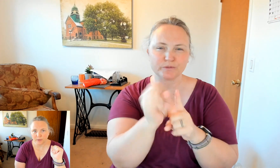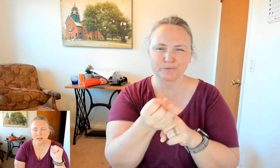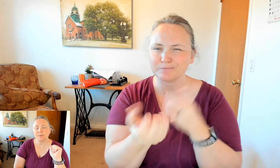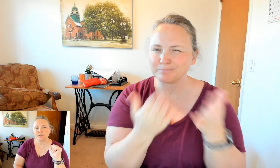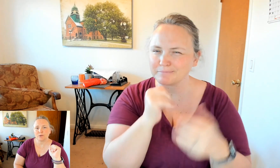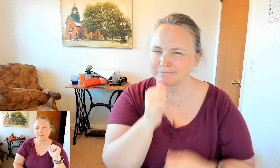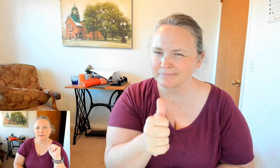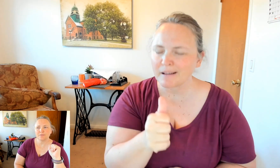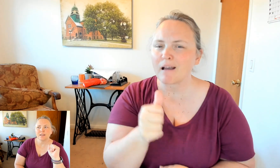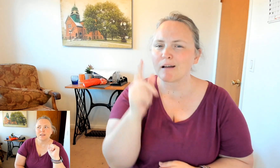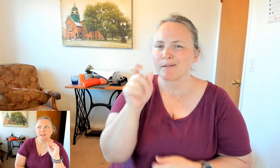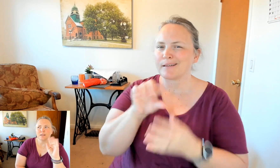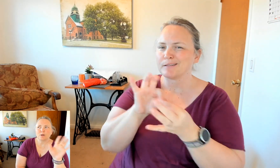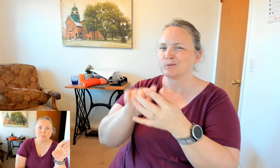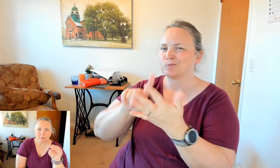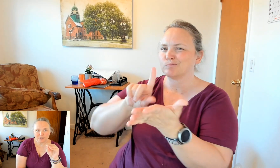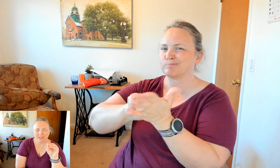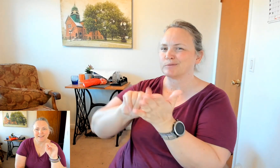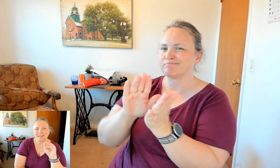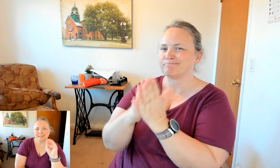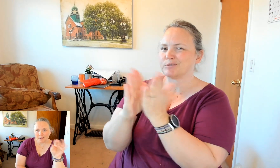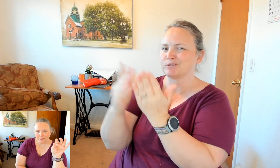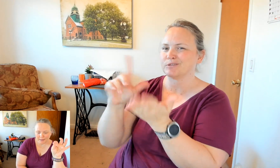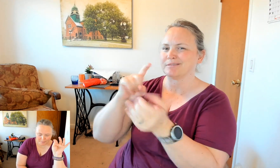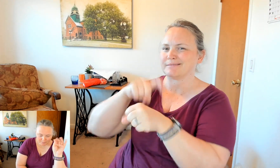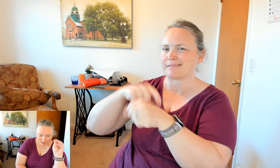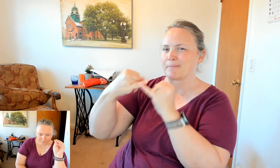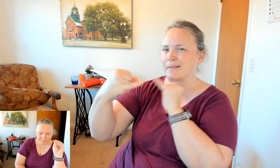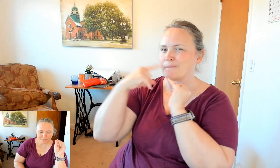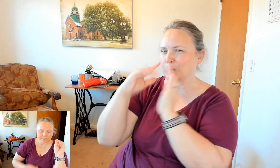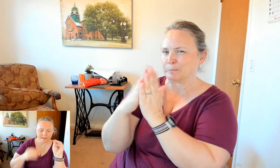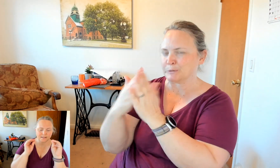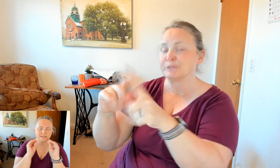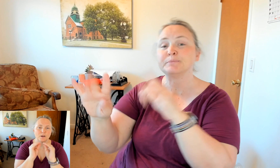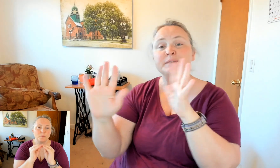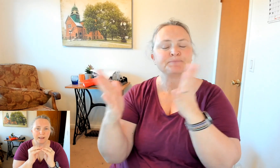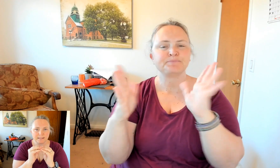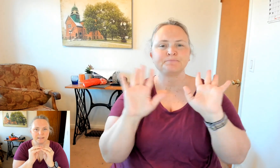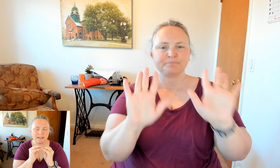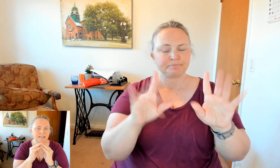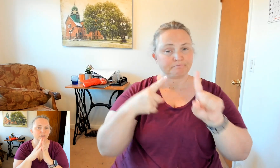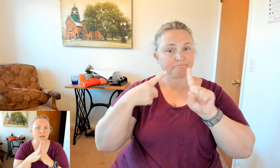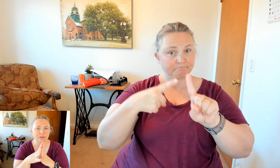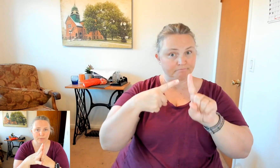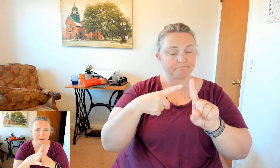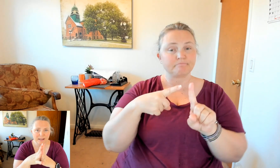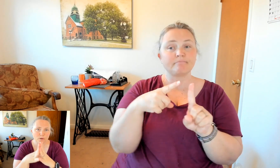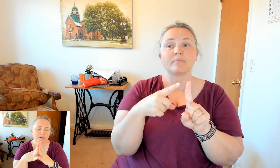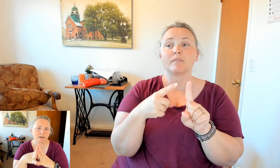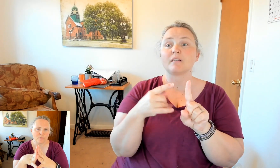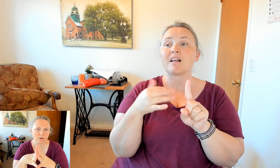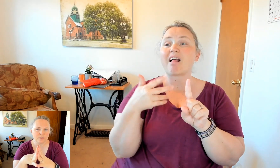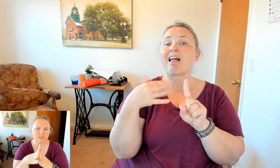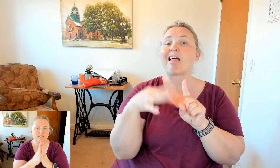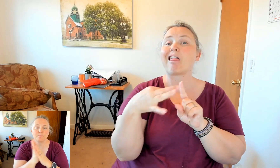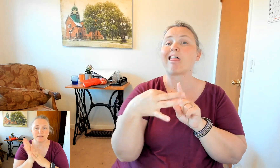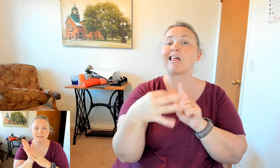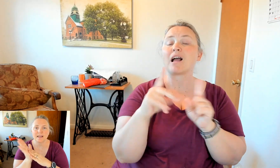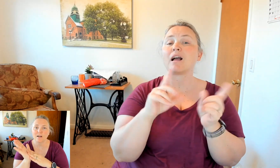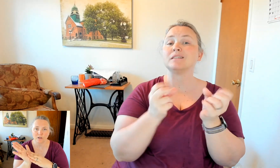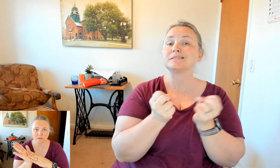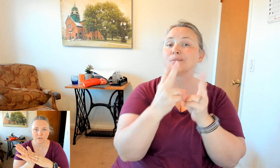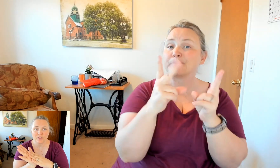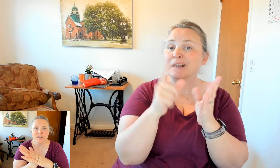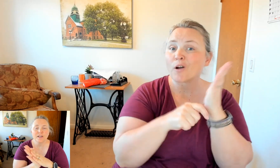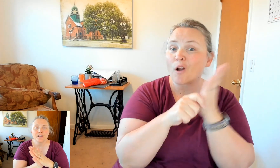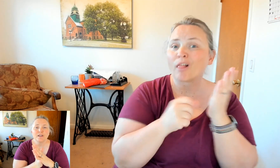to you in terms of the book publishing timeline. But don't wait until year 3 or year 4 to submit